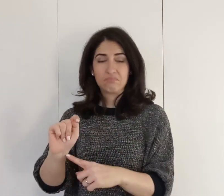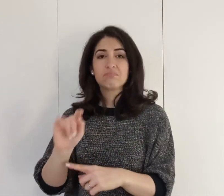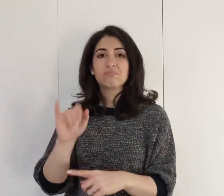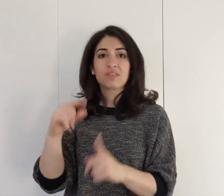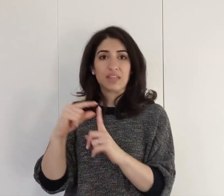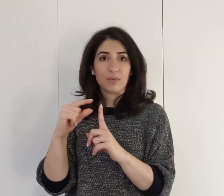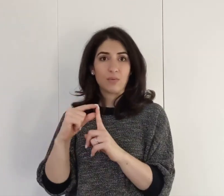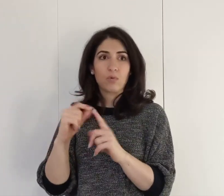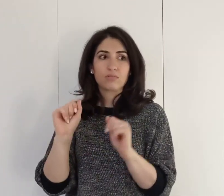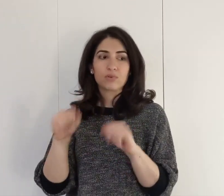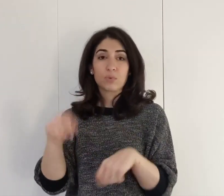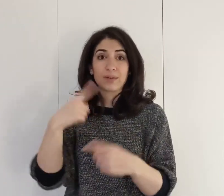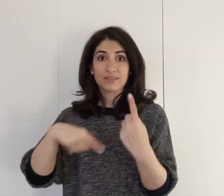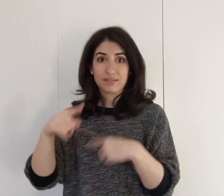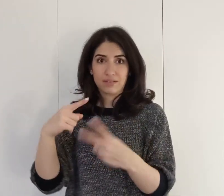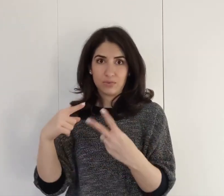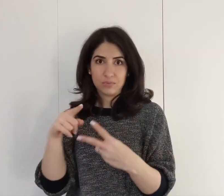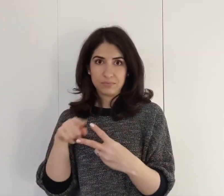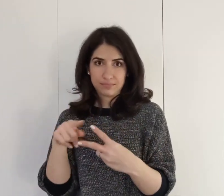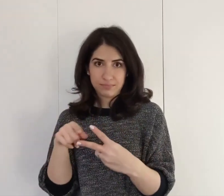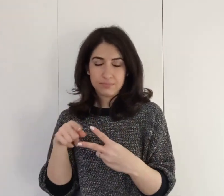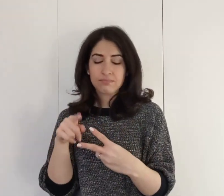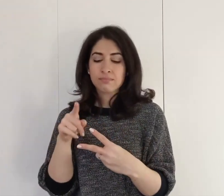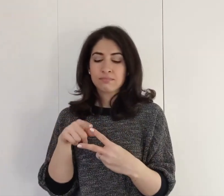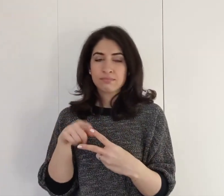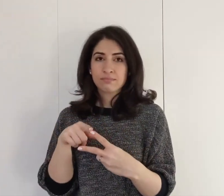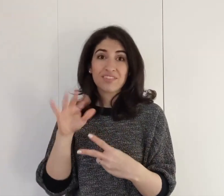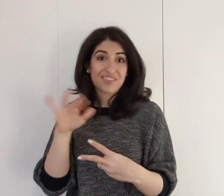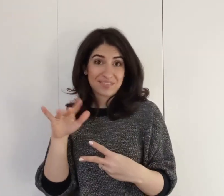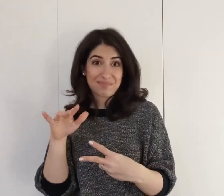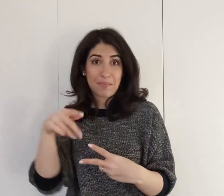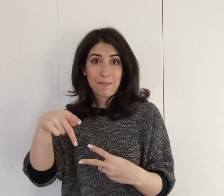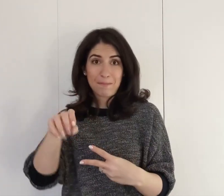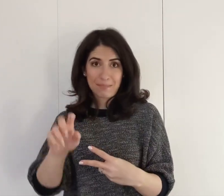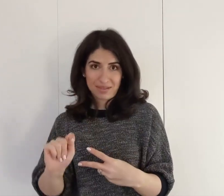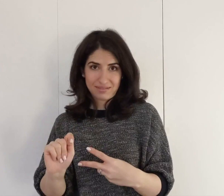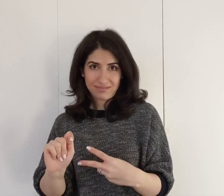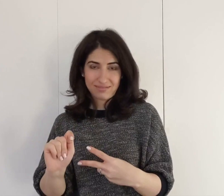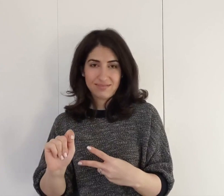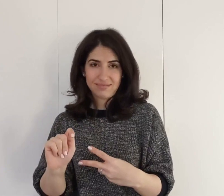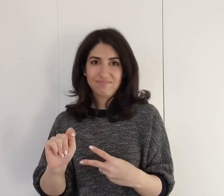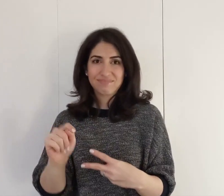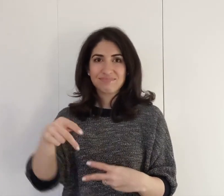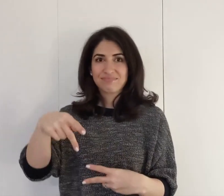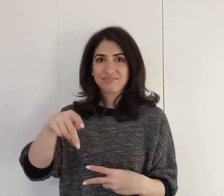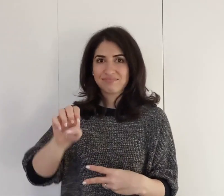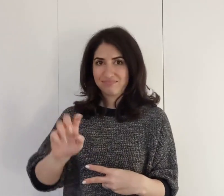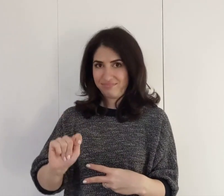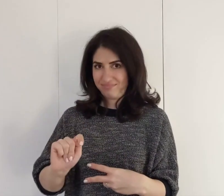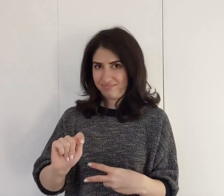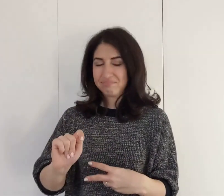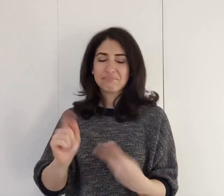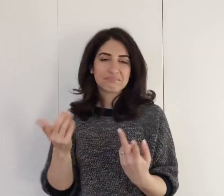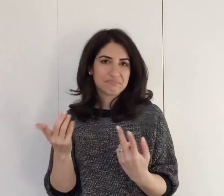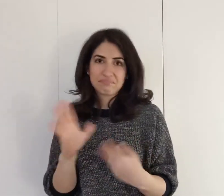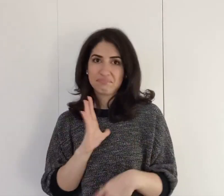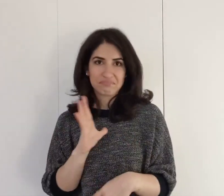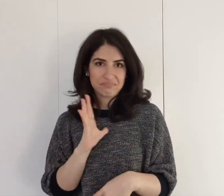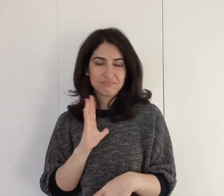Pet, that word can be signed either fingerspelled, pet,